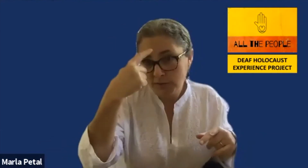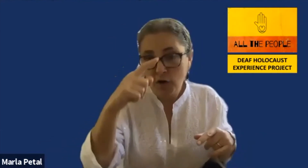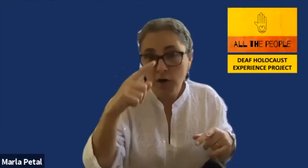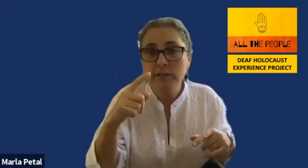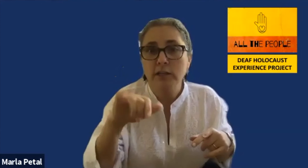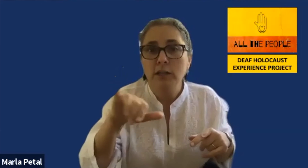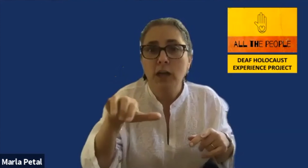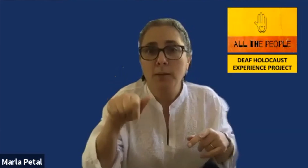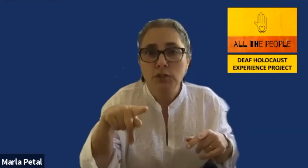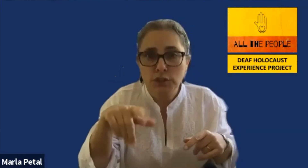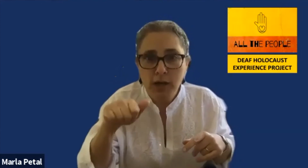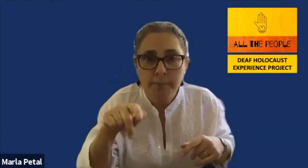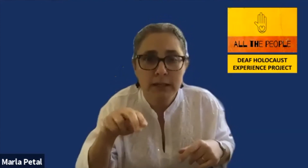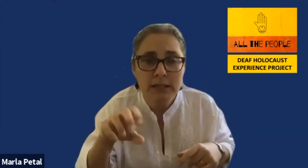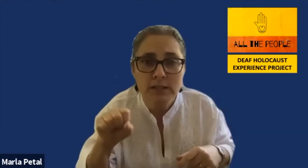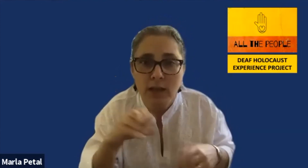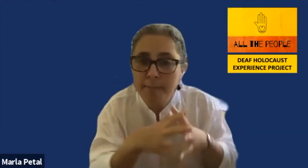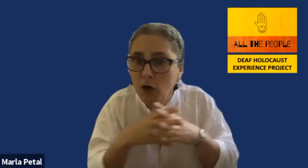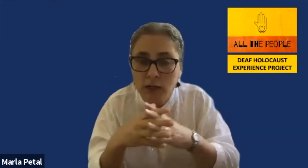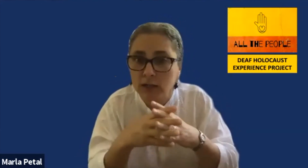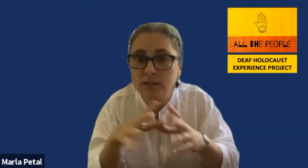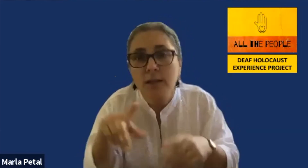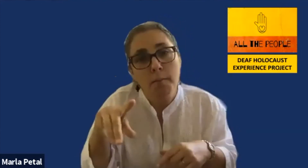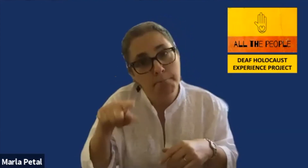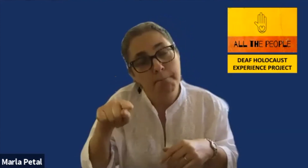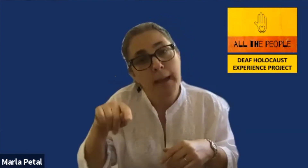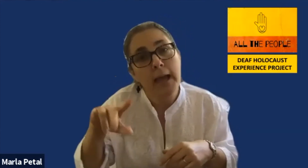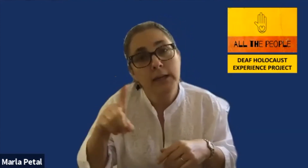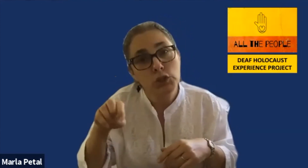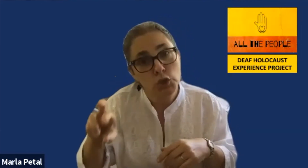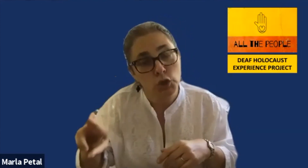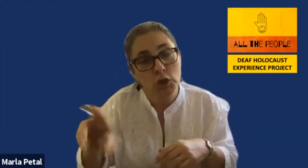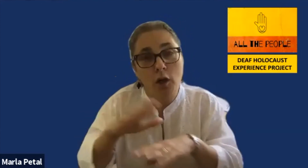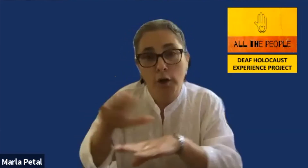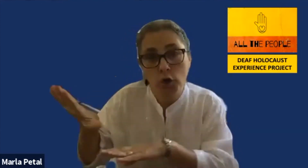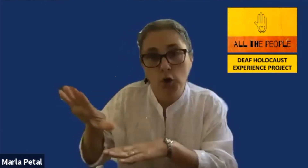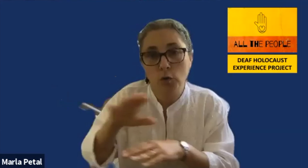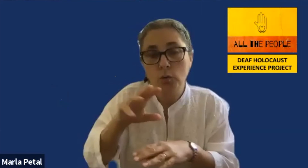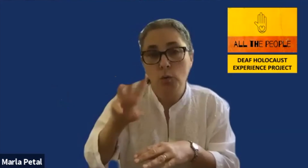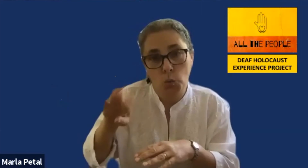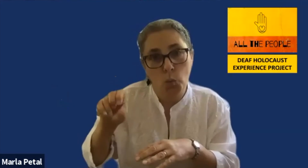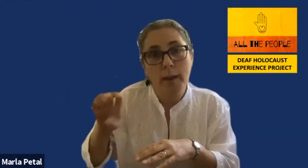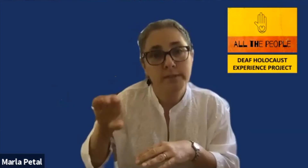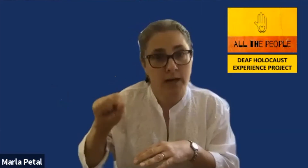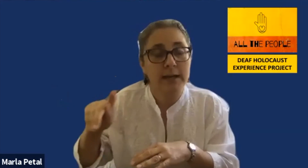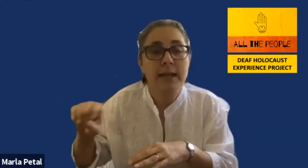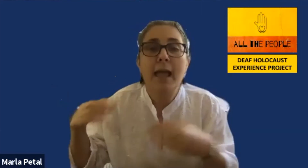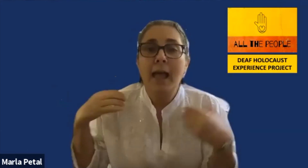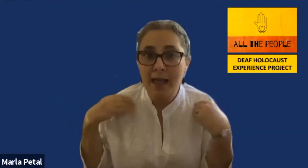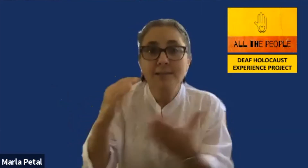as the Japanese Americans, Patty Durr on her website has